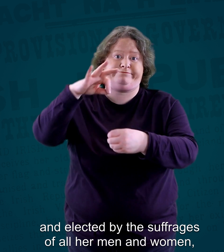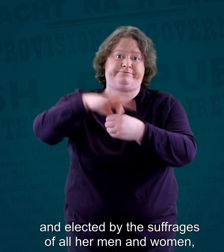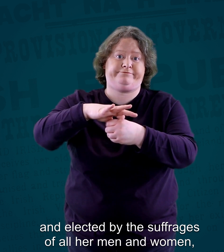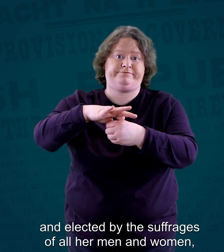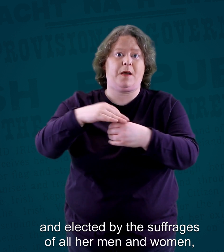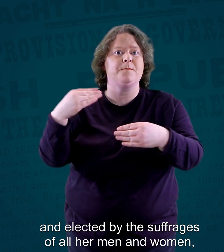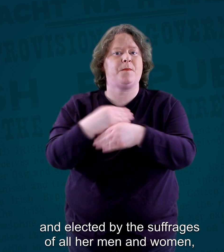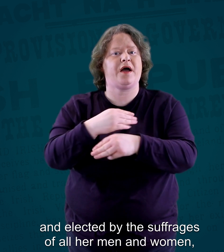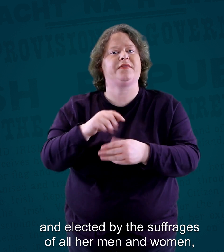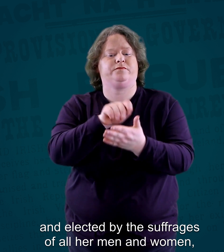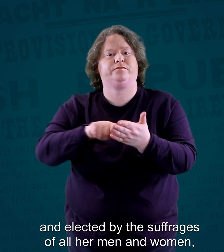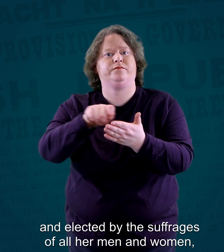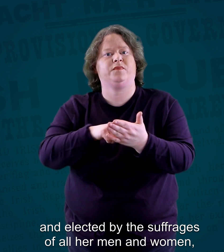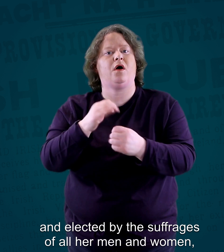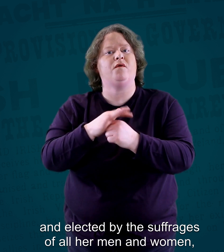by the suffrages of all her men and women,